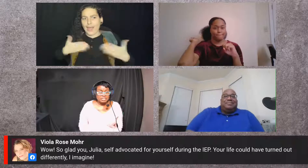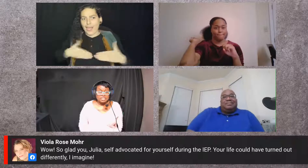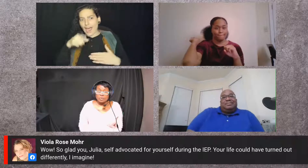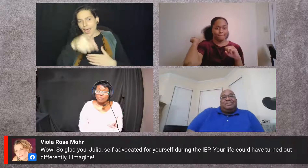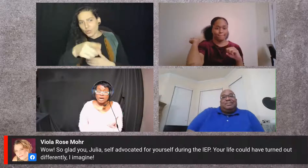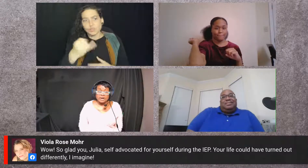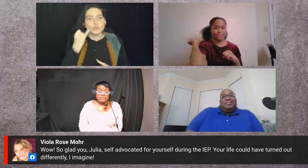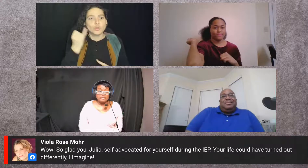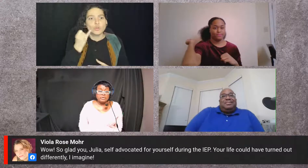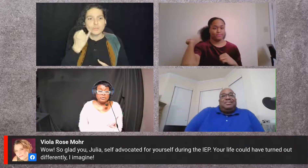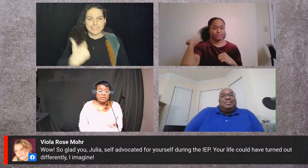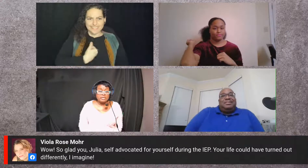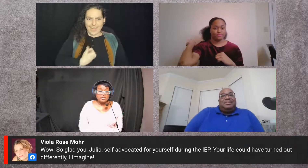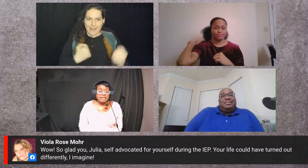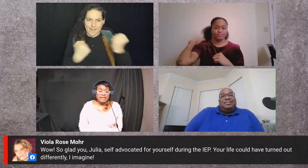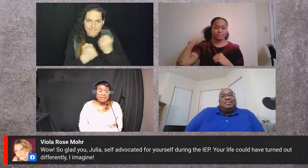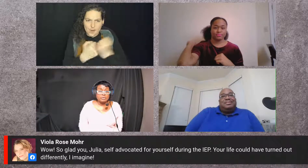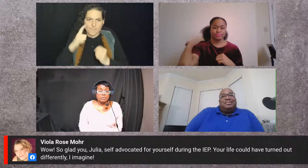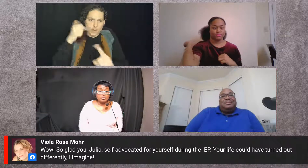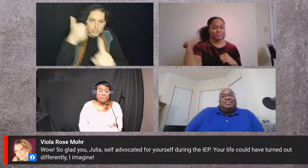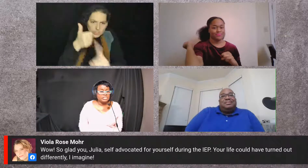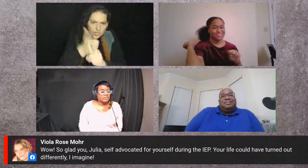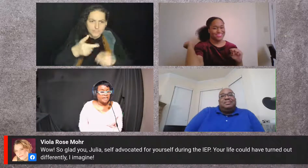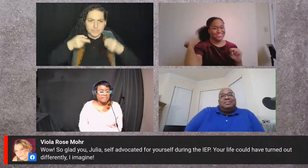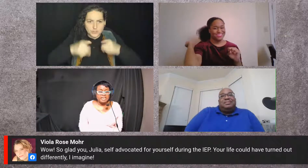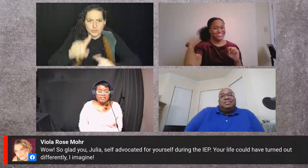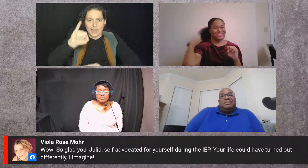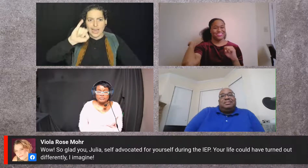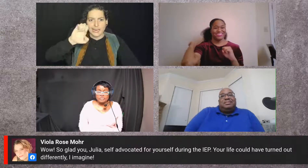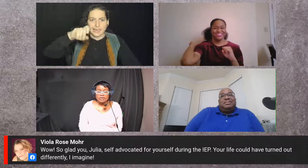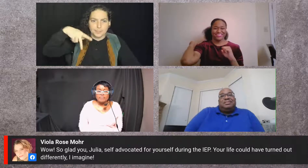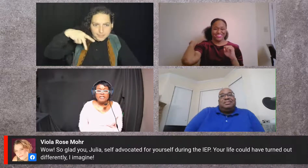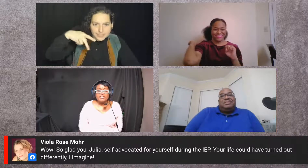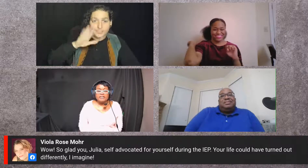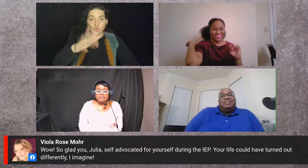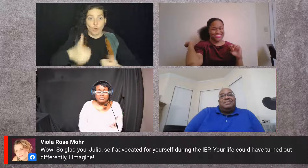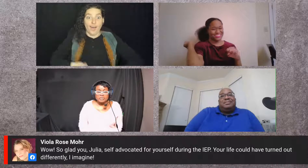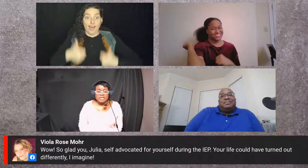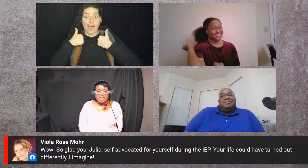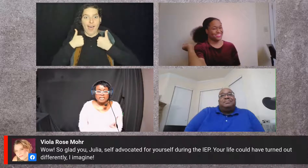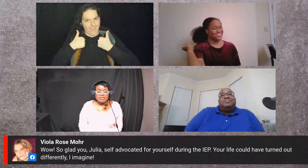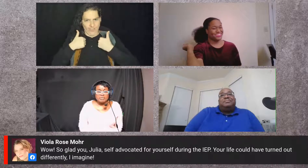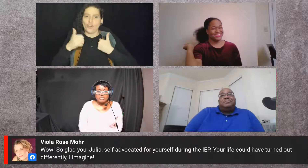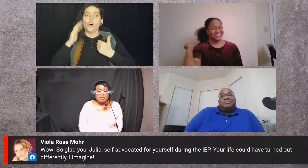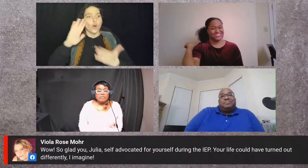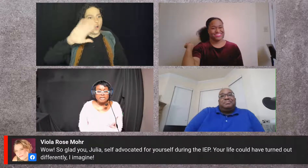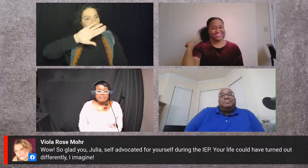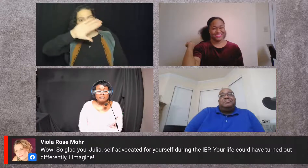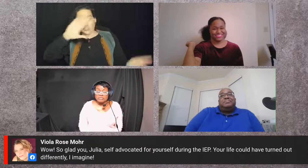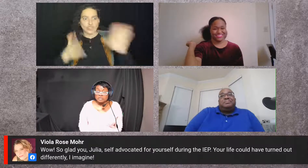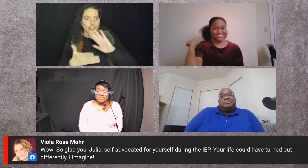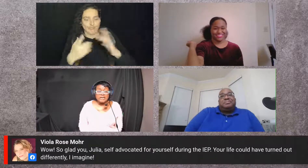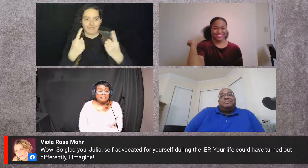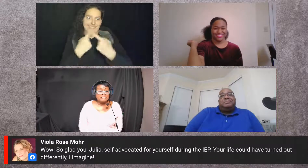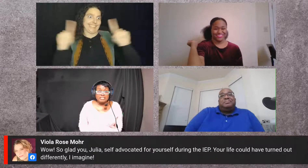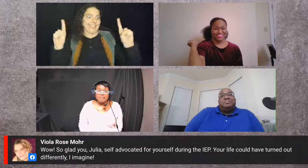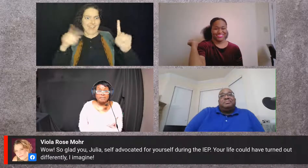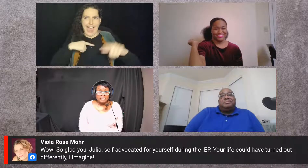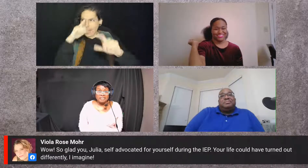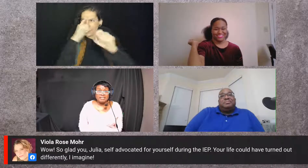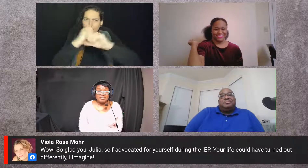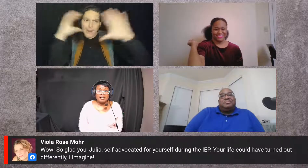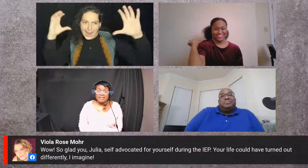She's like, "Wow, so glad you, Julia, self-advocating for yourself during the IEP, your life could have turned